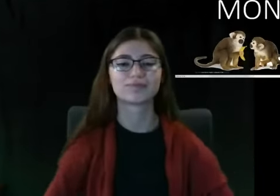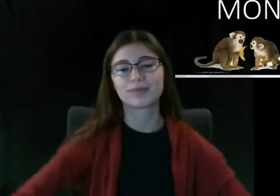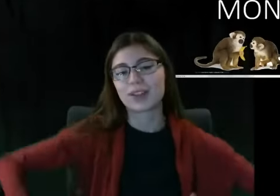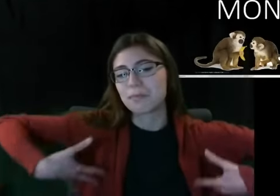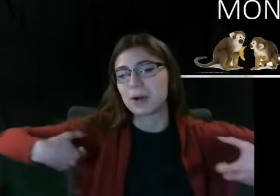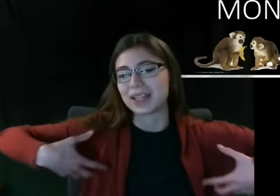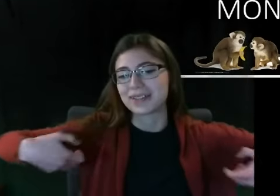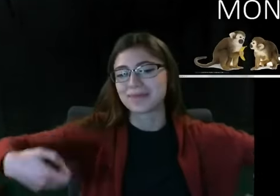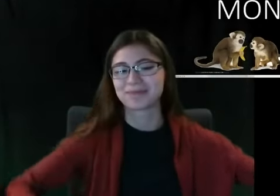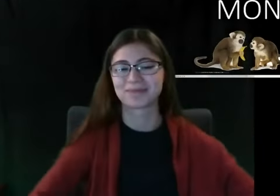Monkey.